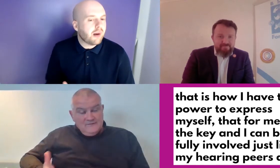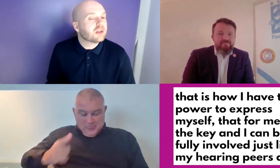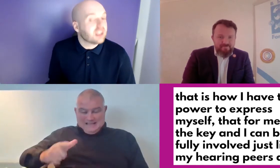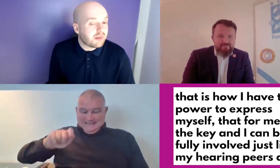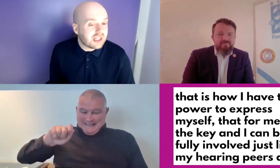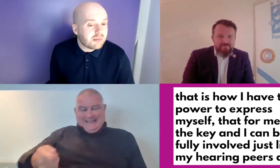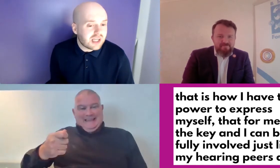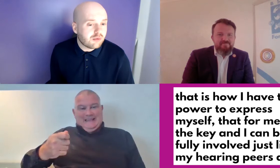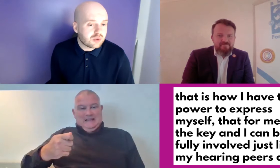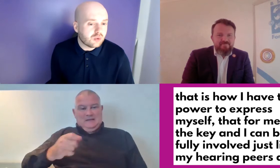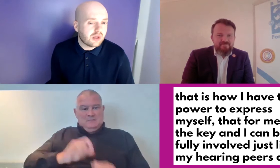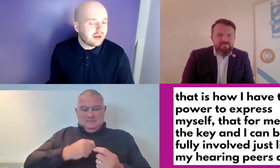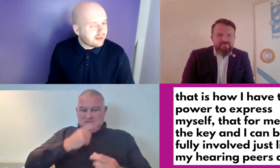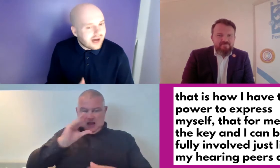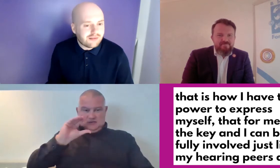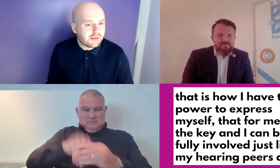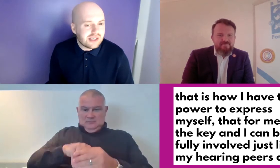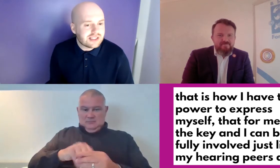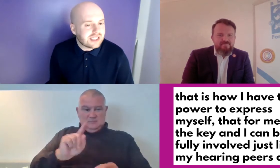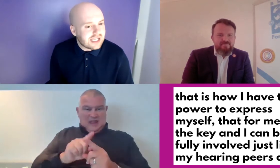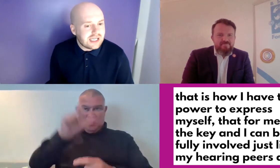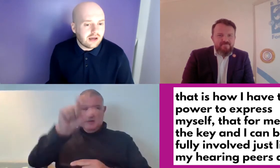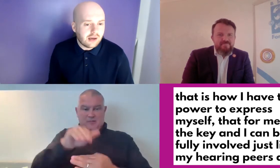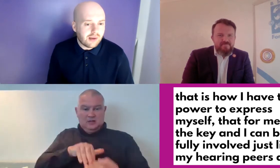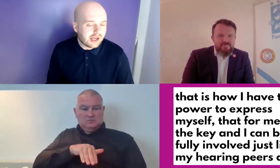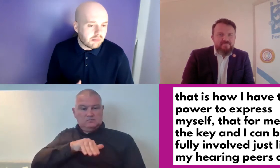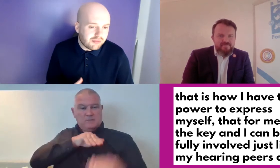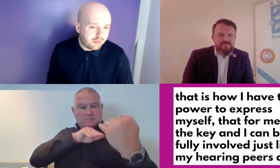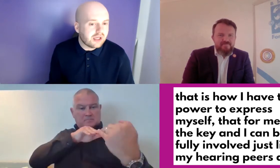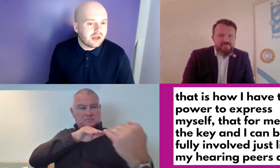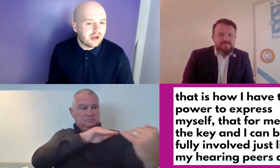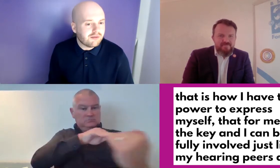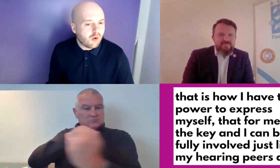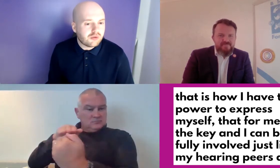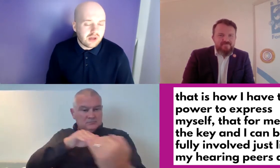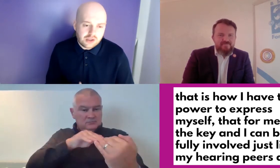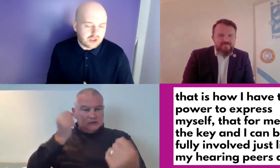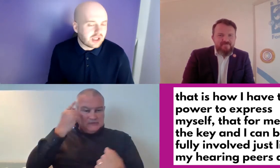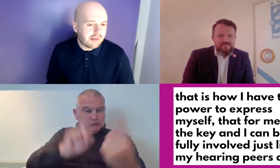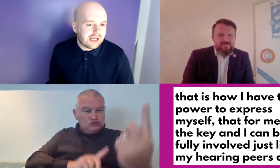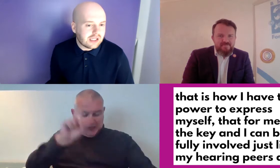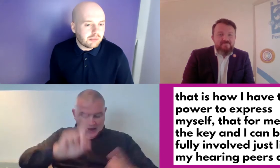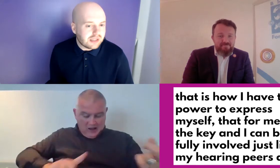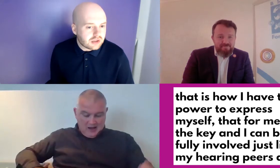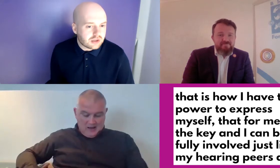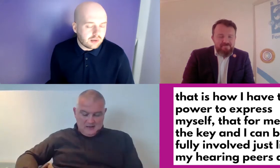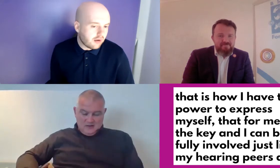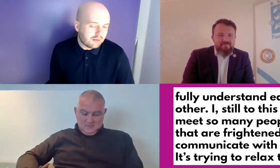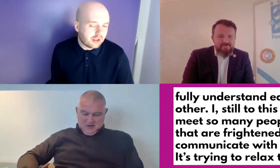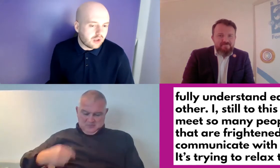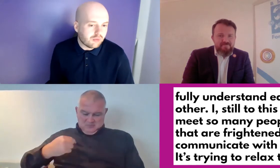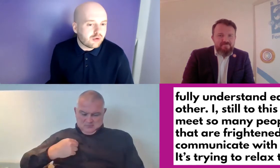the power to express myself. So that for me is the key, and I can be fully involved just like my hearing peers